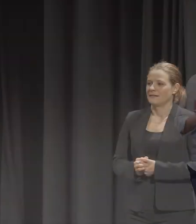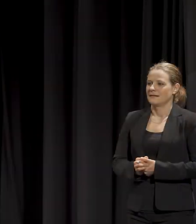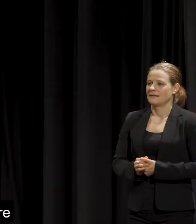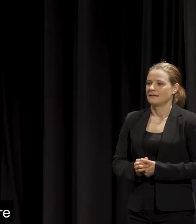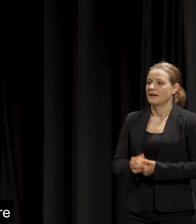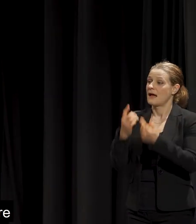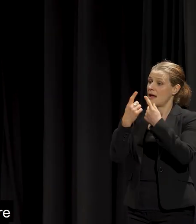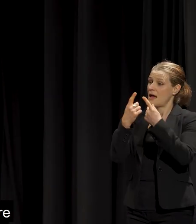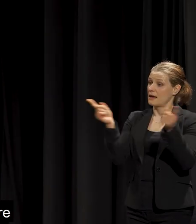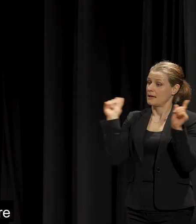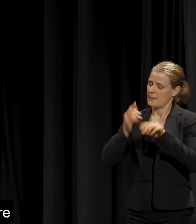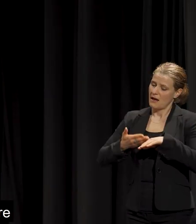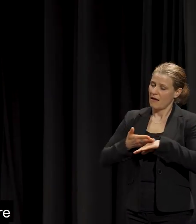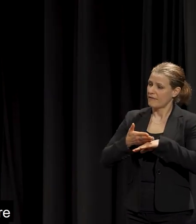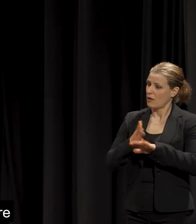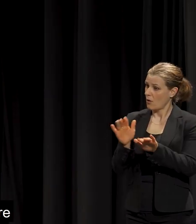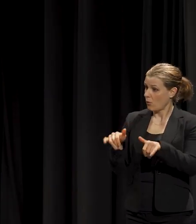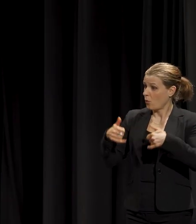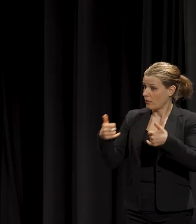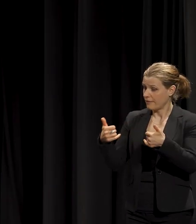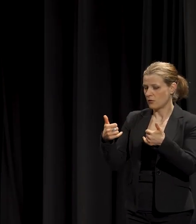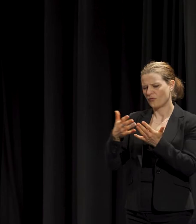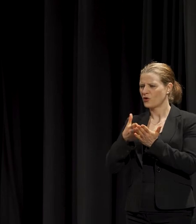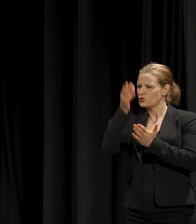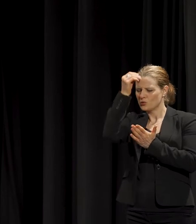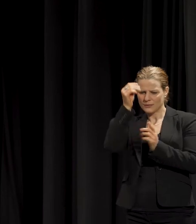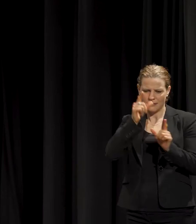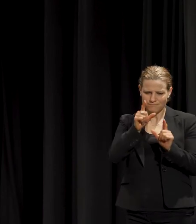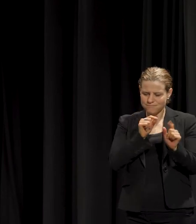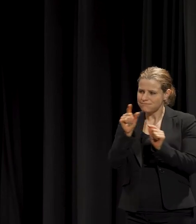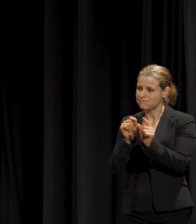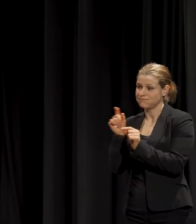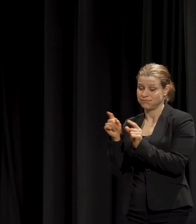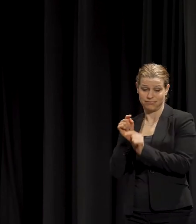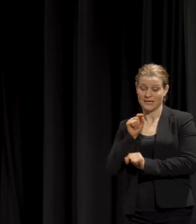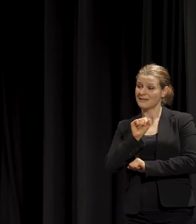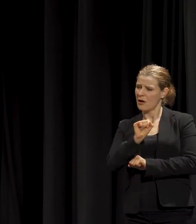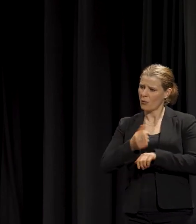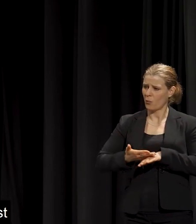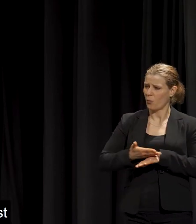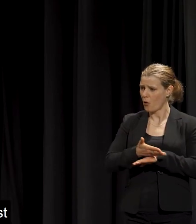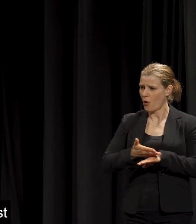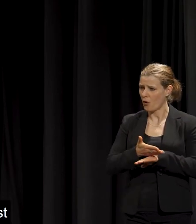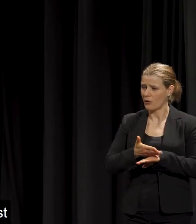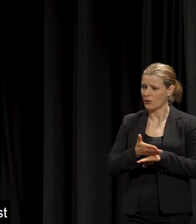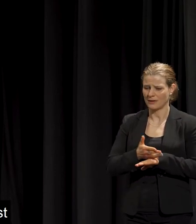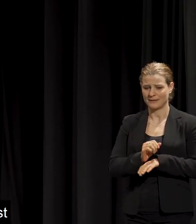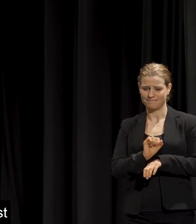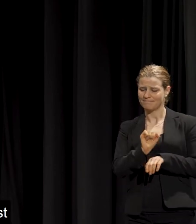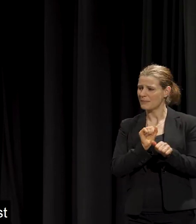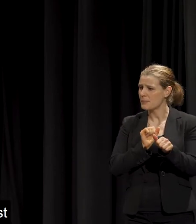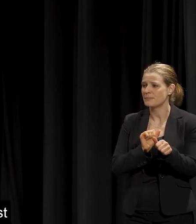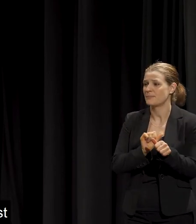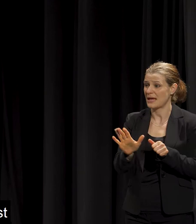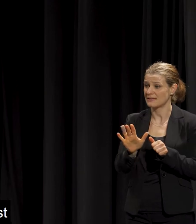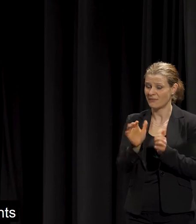Academic Effort Awards are presented to students who have been identified as consistently striving to achieve their personal best across